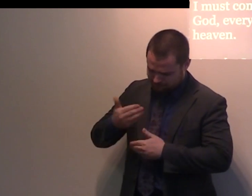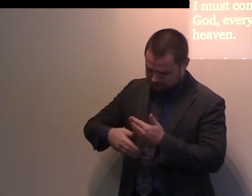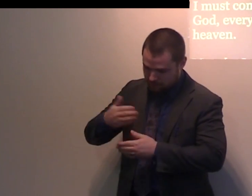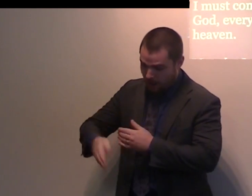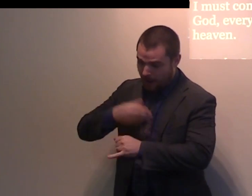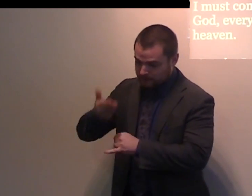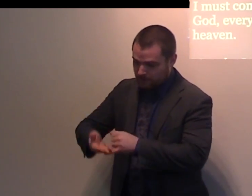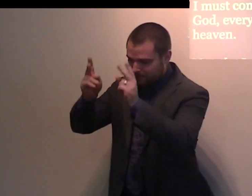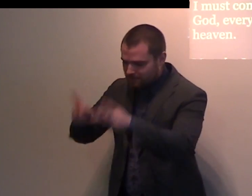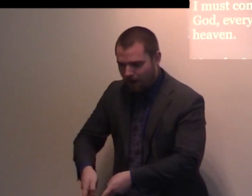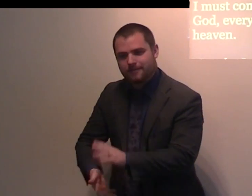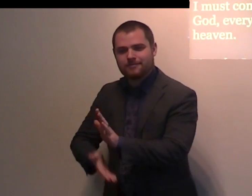and go to heaven.